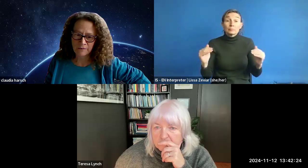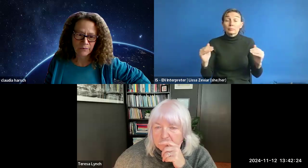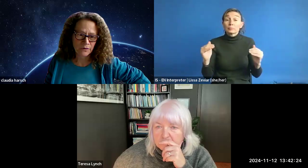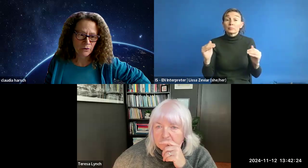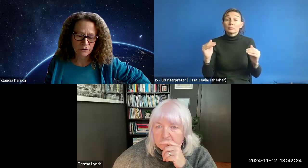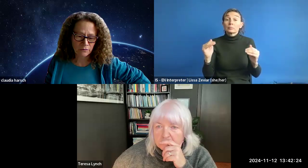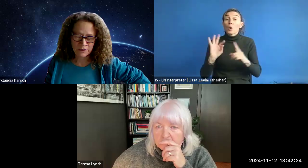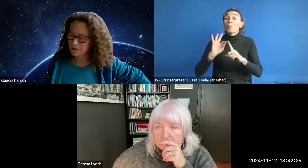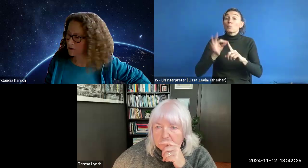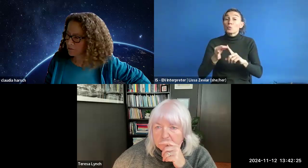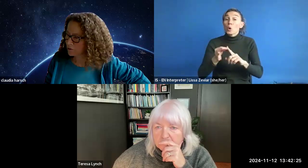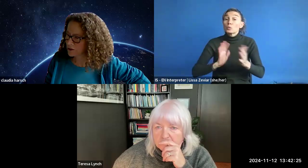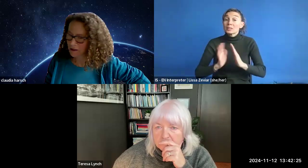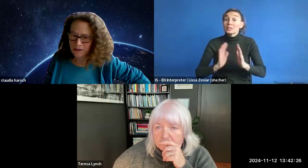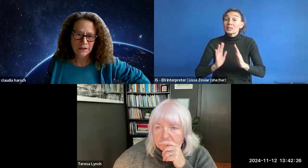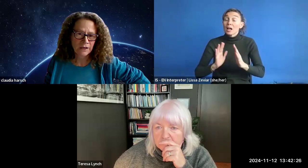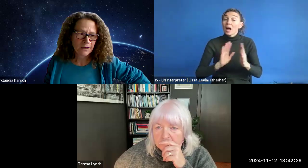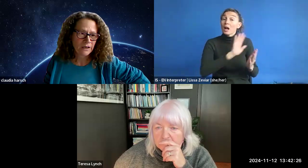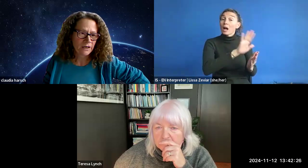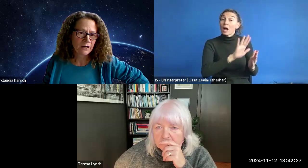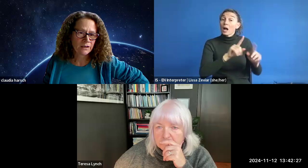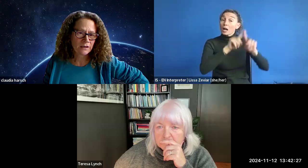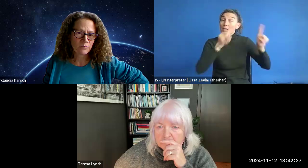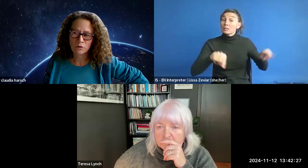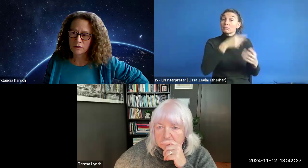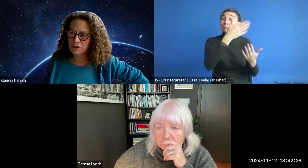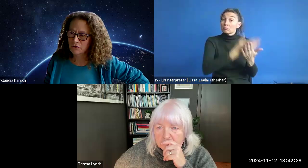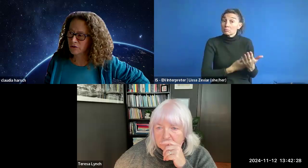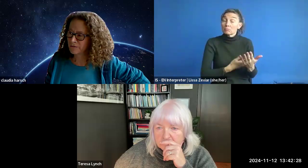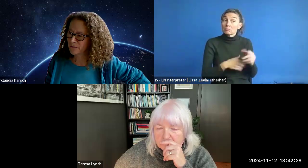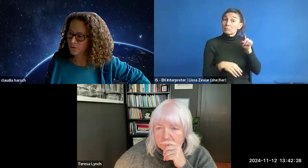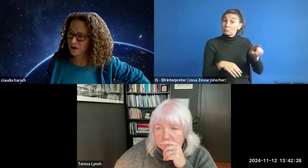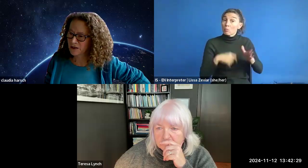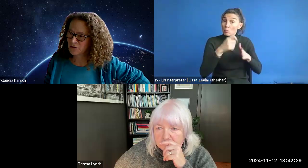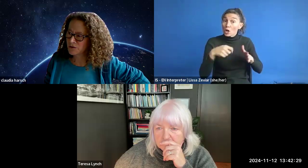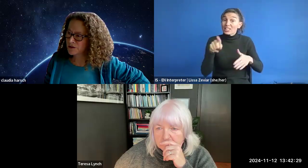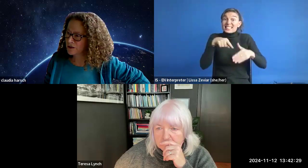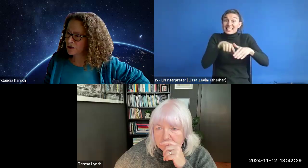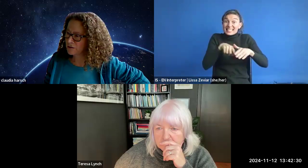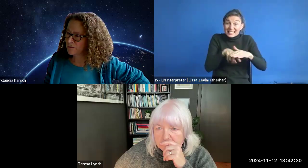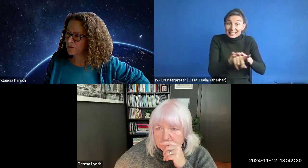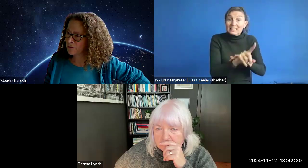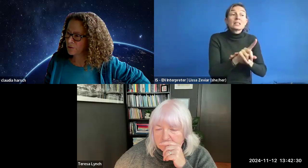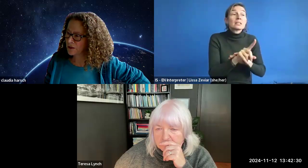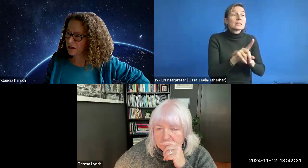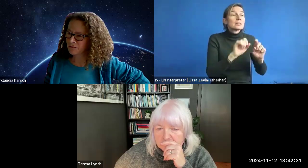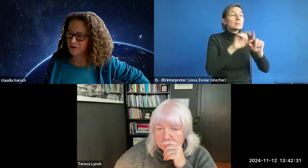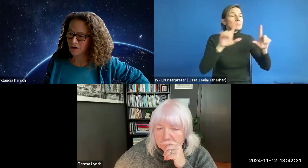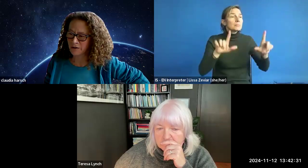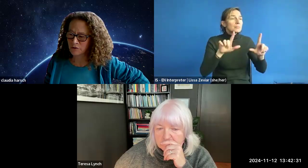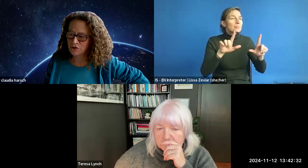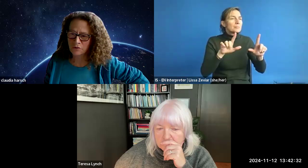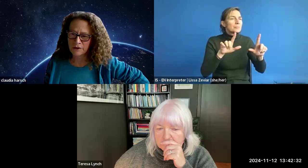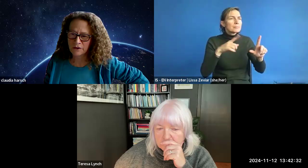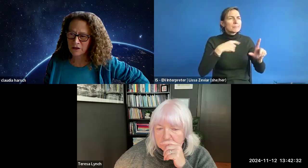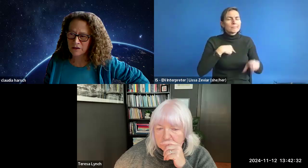ProSign document project. And I'm not sure, can you see the PDF